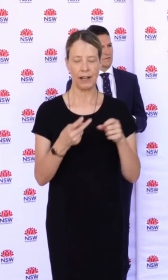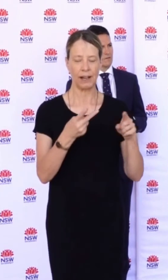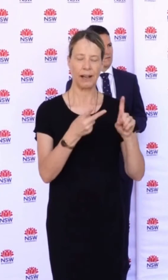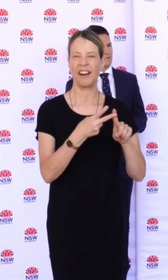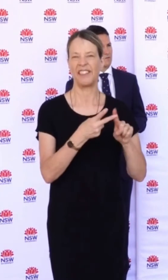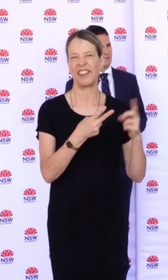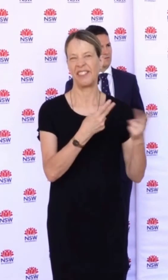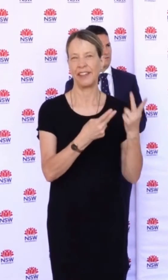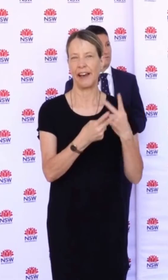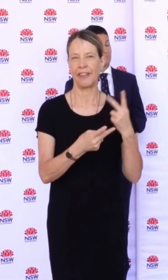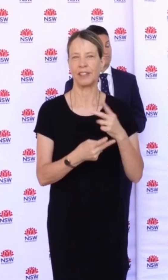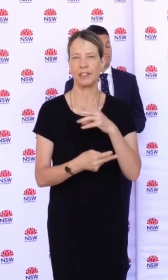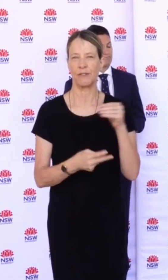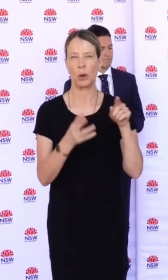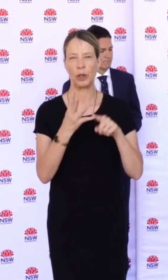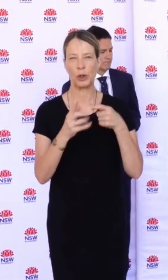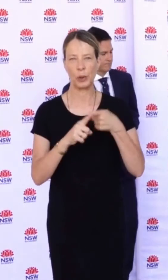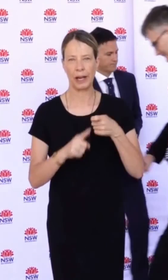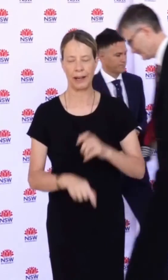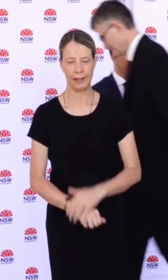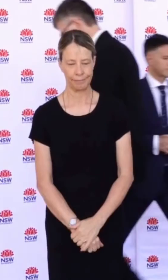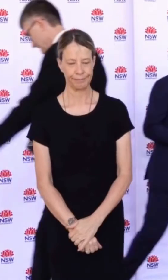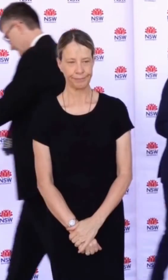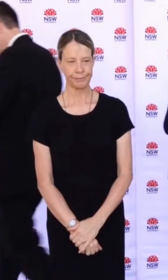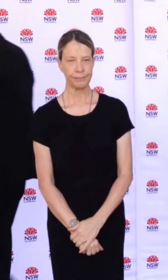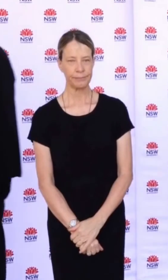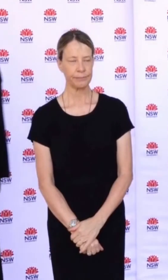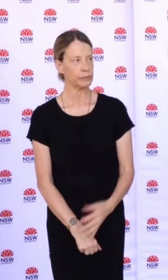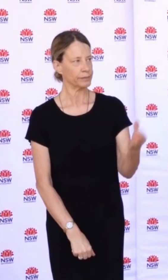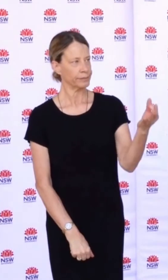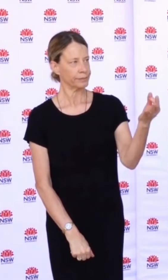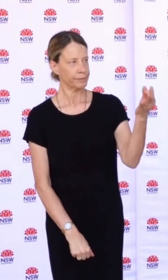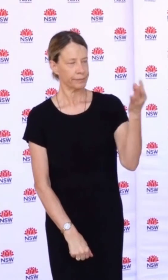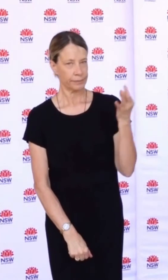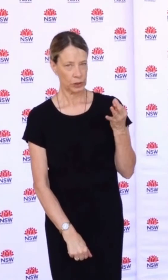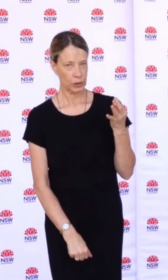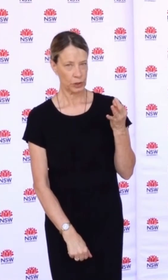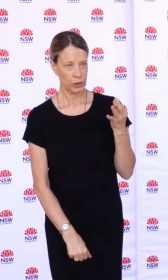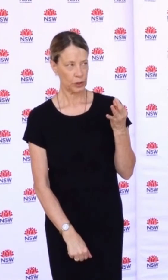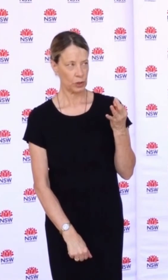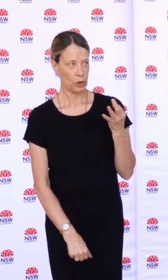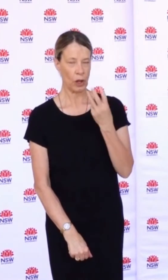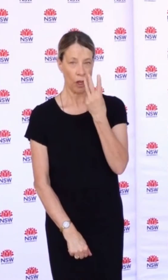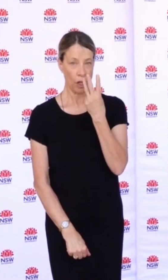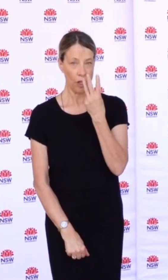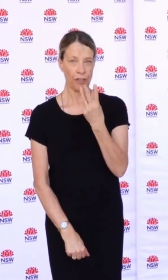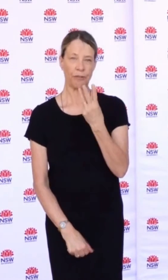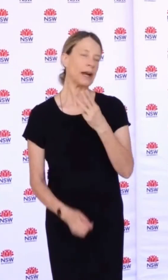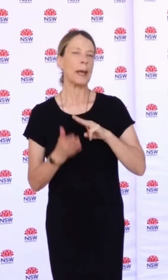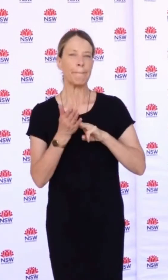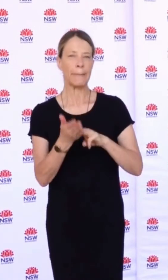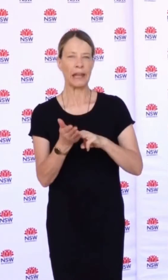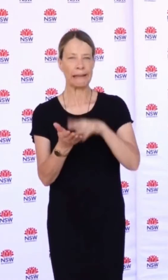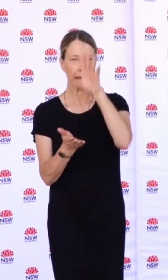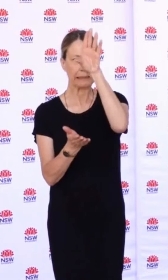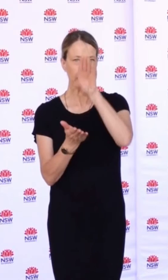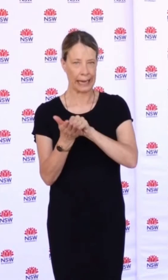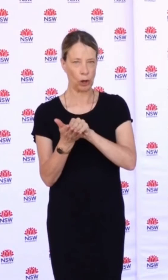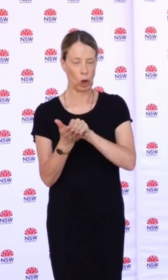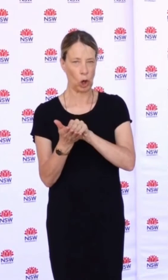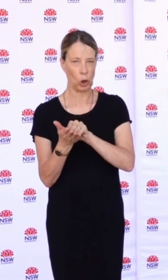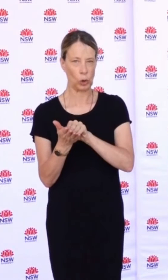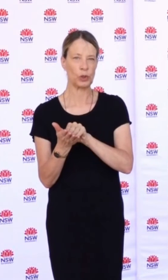we've had, and they're named after the country where they were first identified, but that doesn't mean that they're not in many other countries as well.